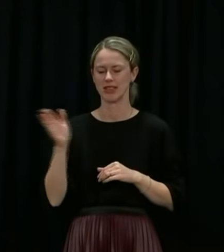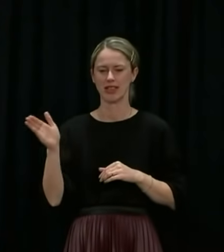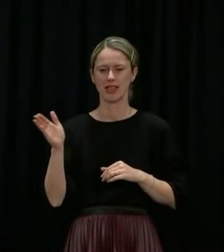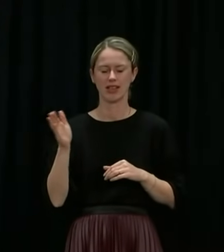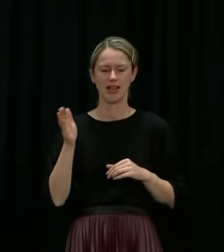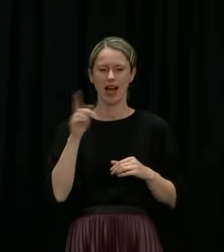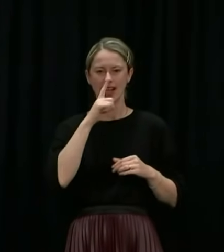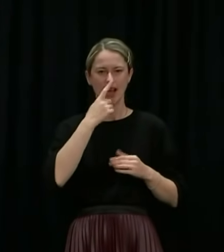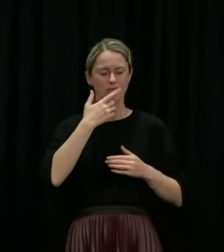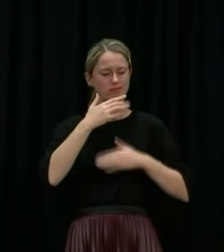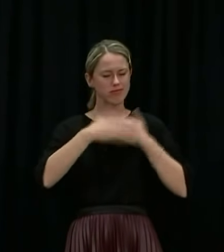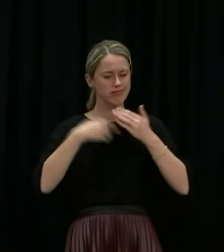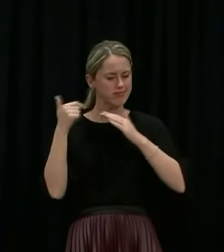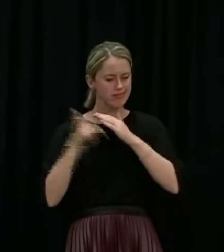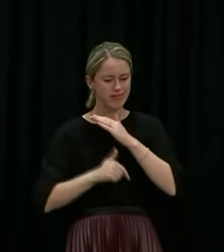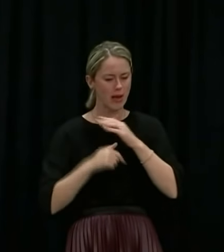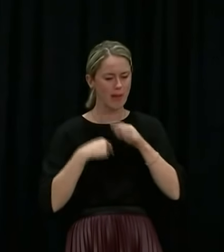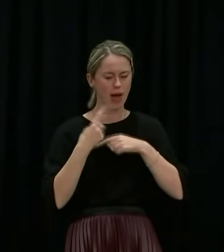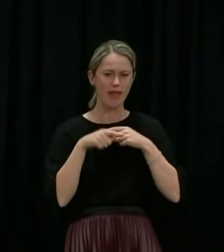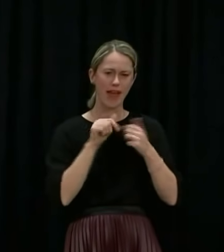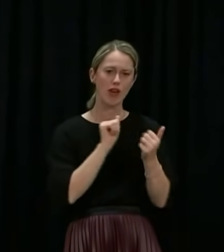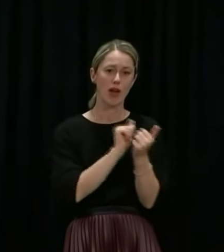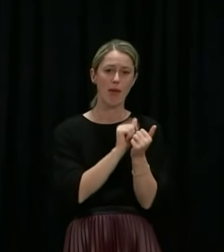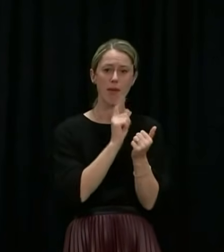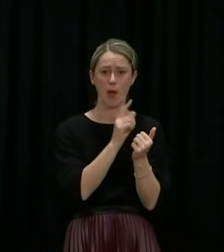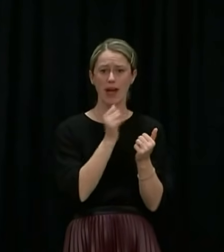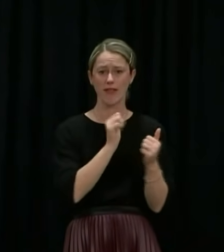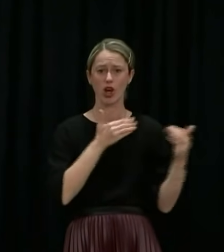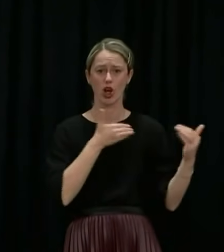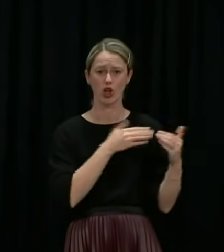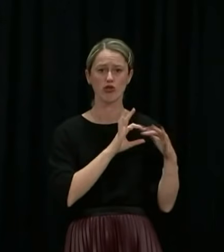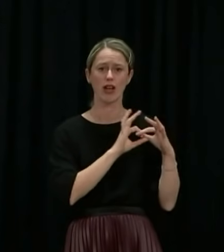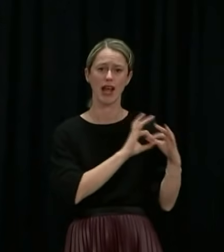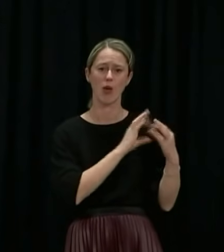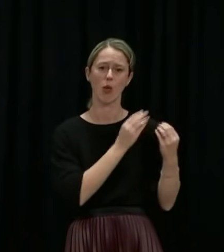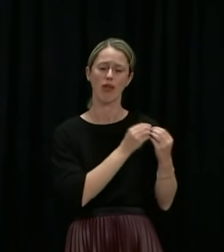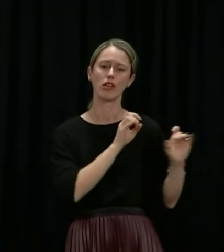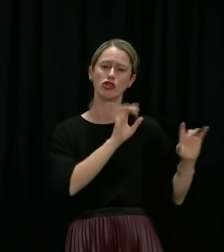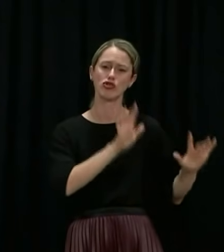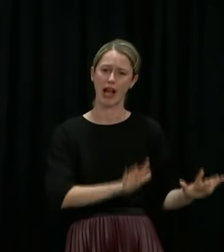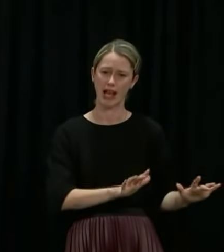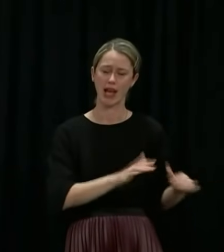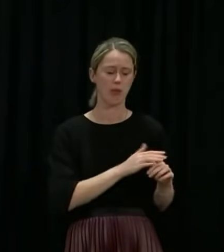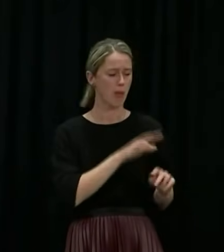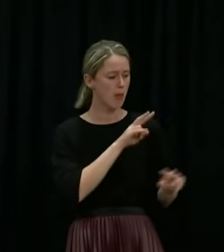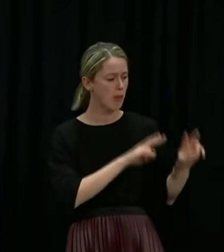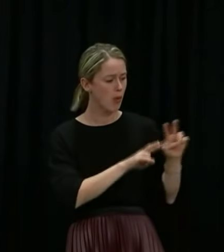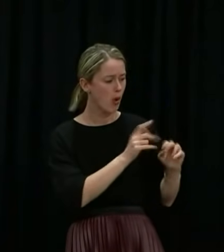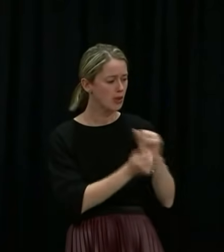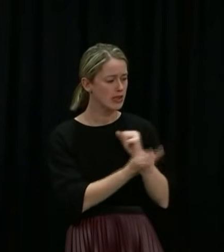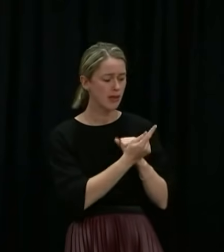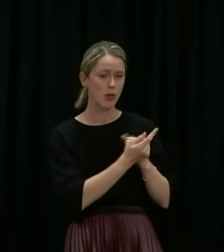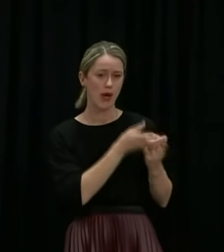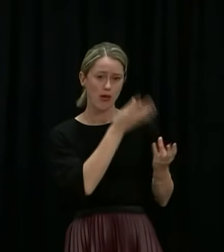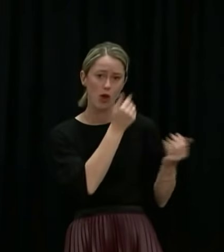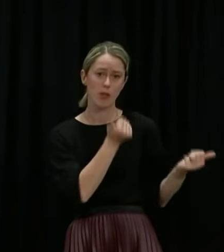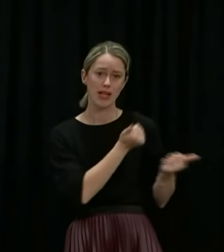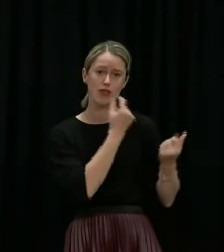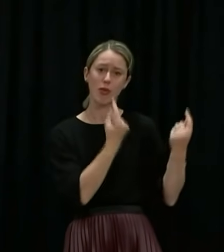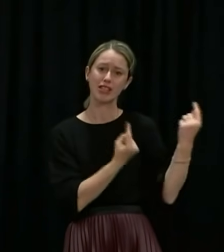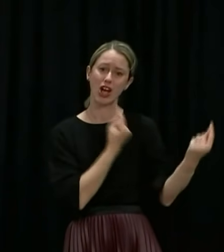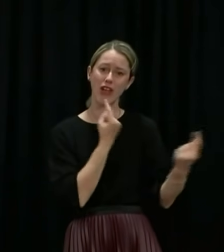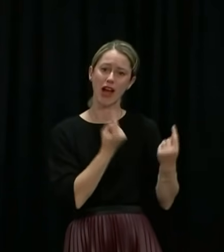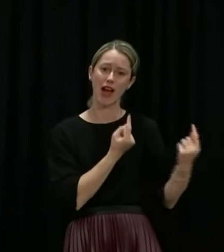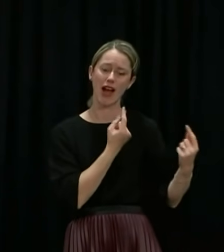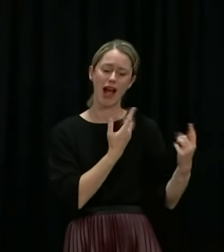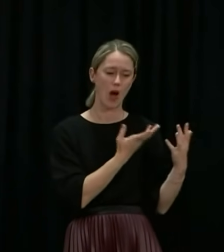out and back to front, what I can say is we do have a very close relationship with Australia. We do look at what's happening in Australia. We've learned a lot from each other in our